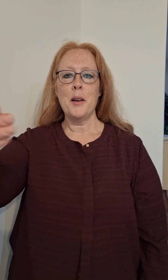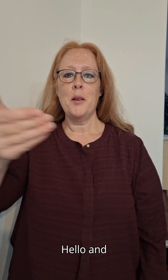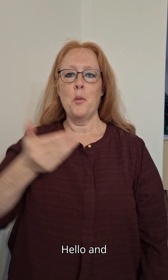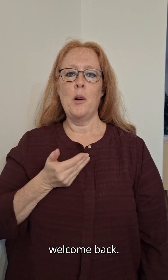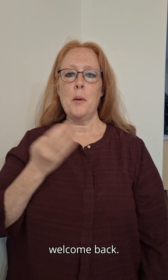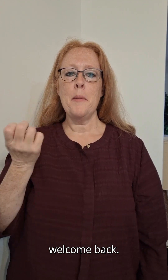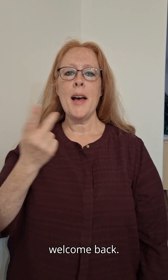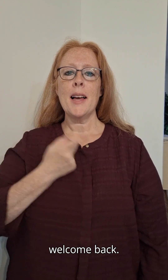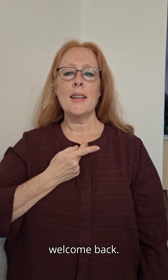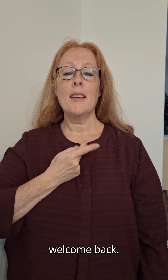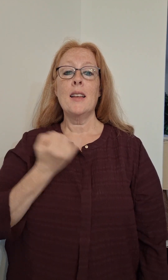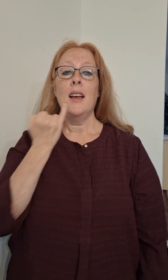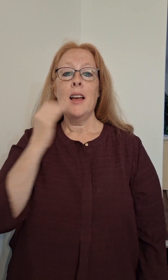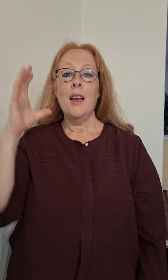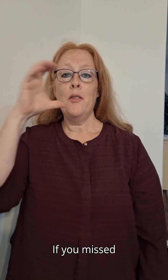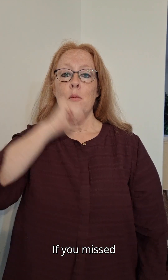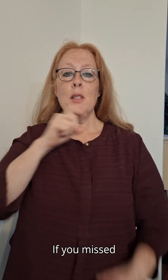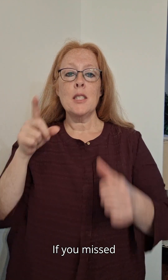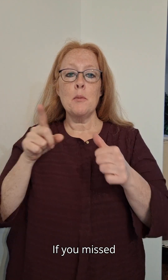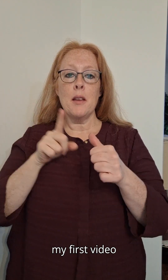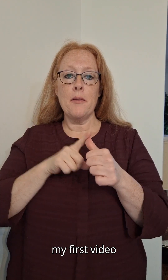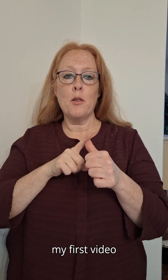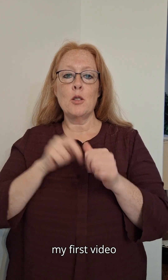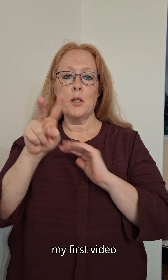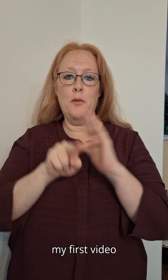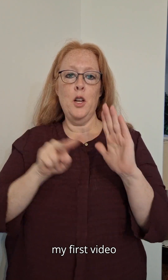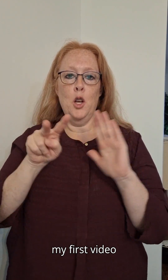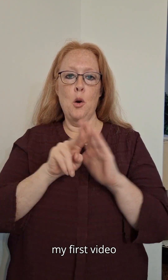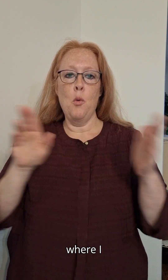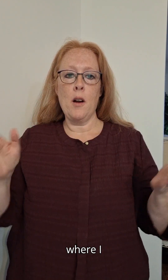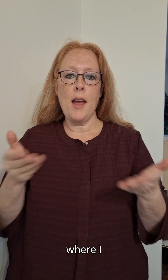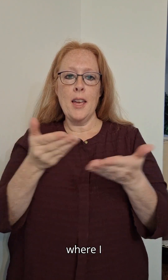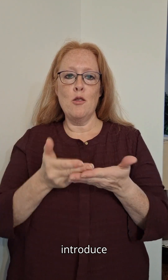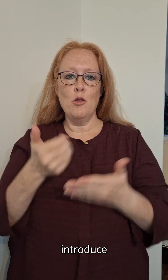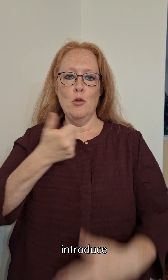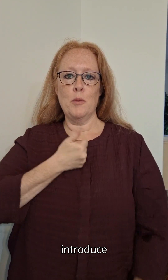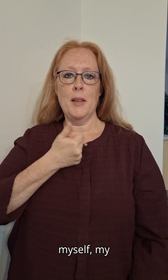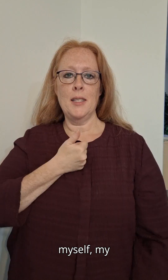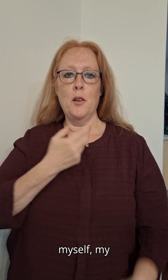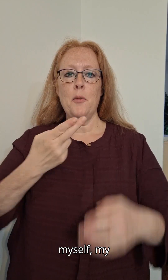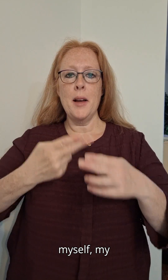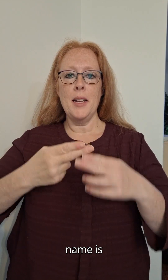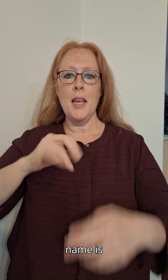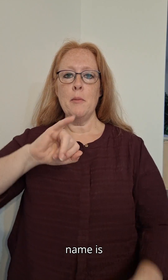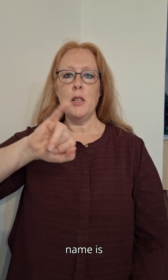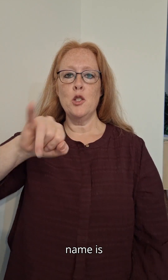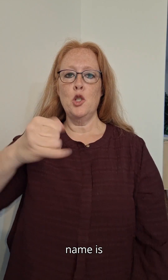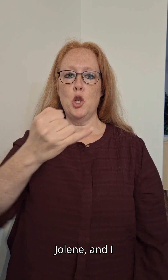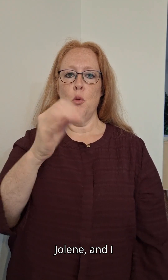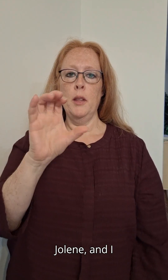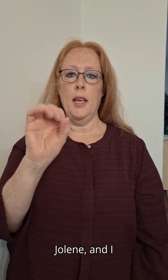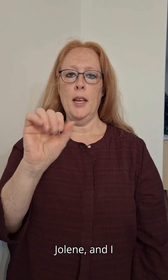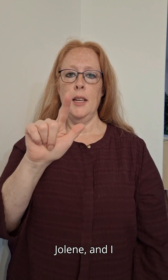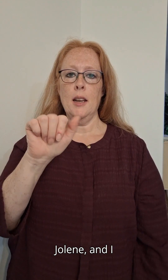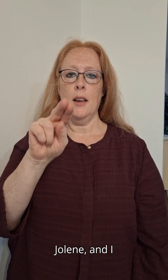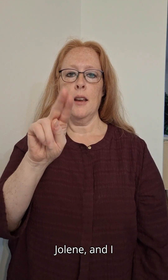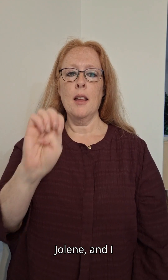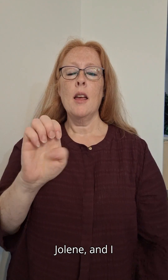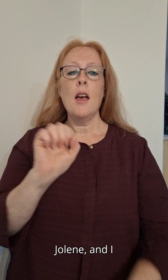Hello and welcome back. If you missed my first video where I introduced myself, my name is Jolene